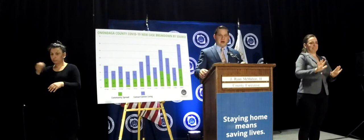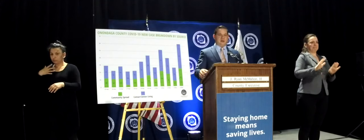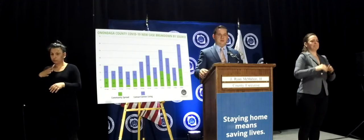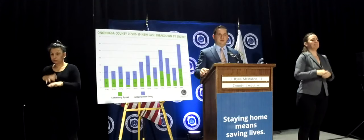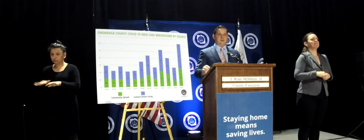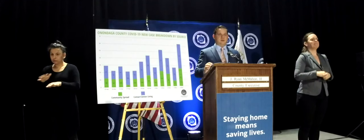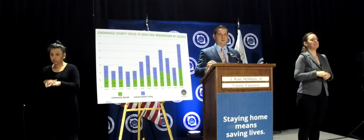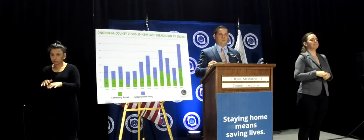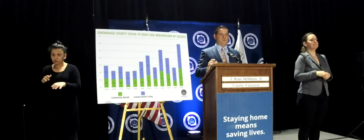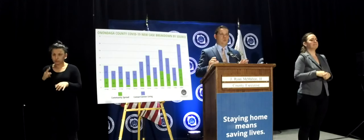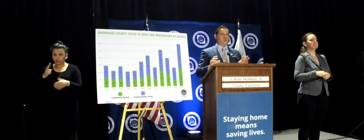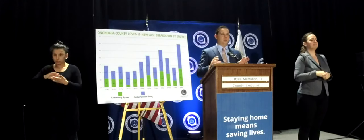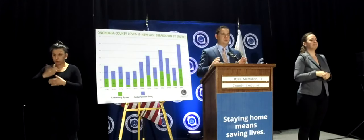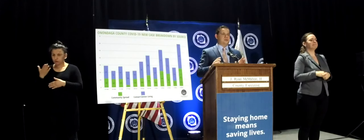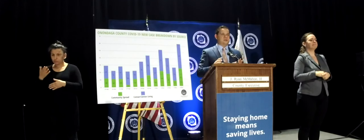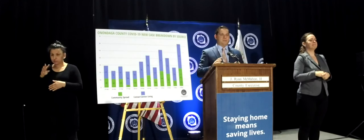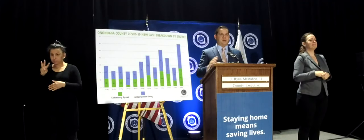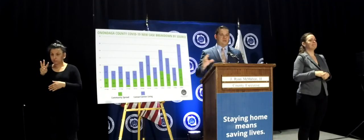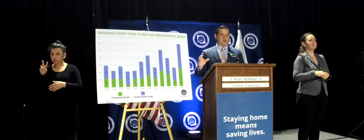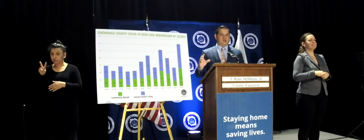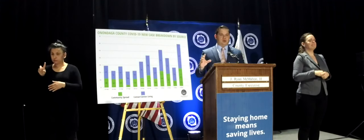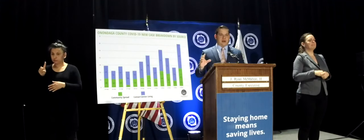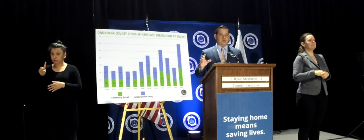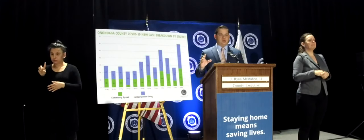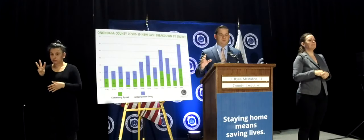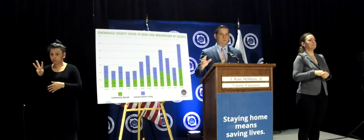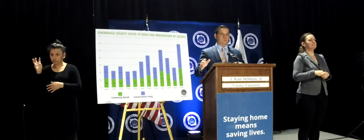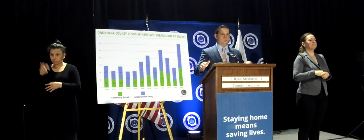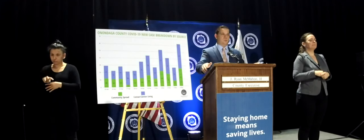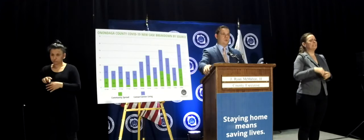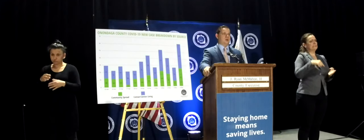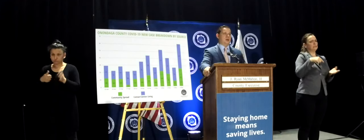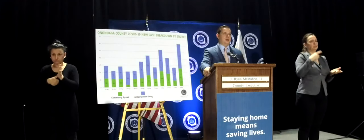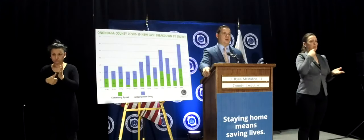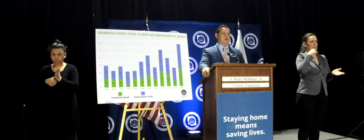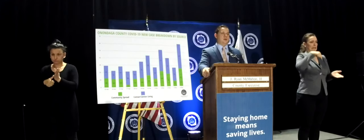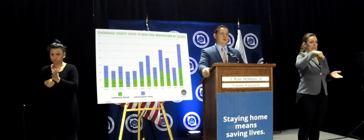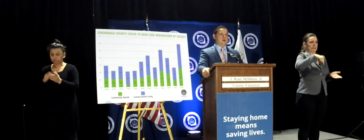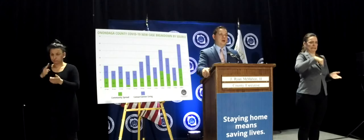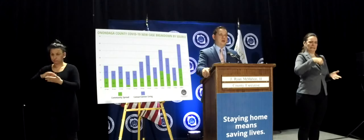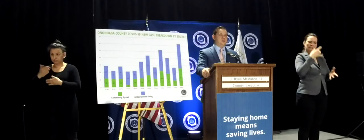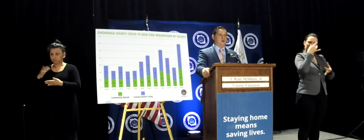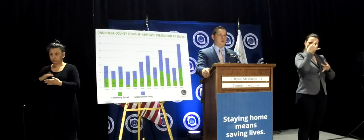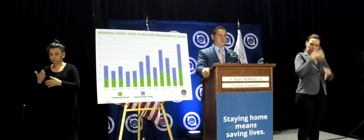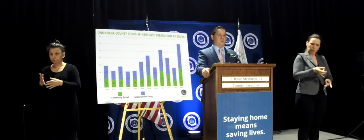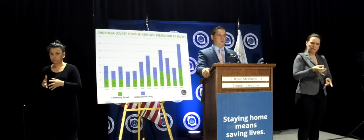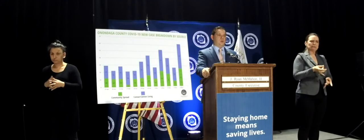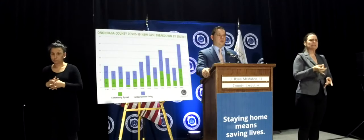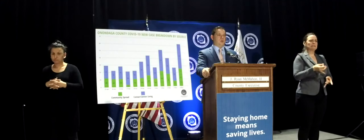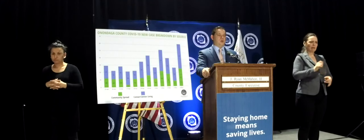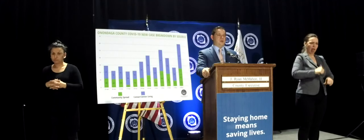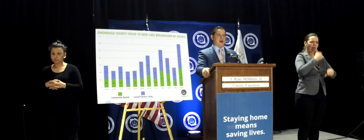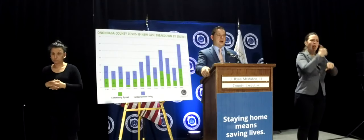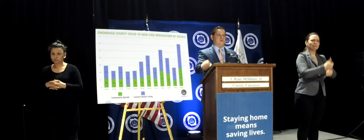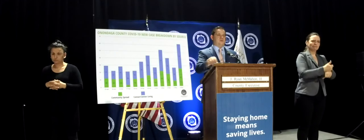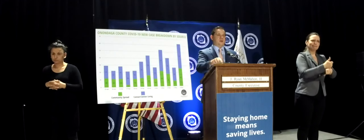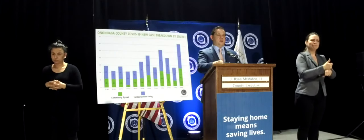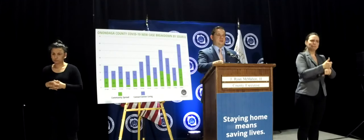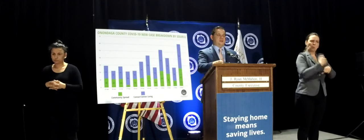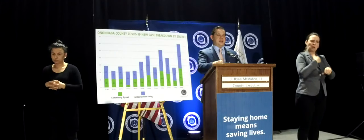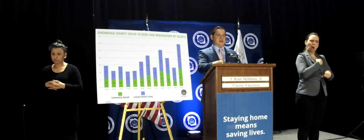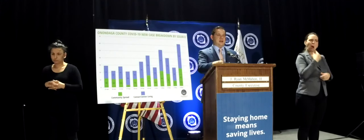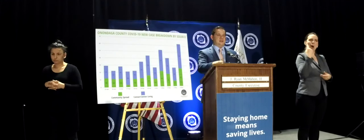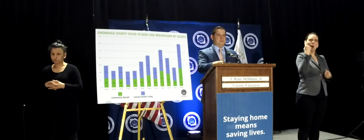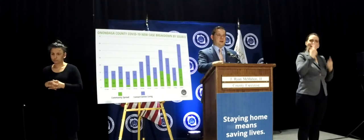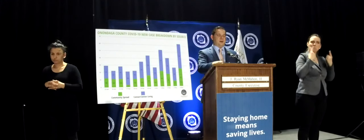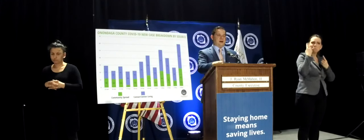and that's why this is a pivot in strategy. And so when you have,